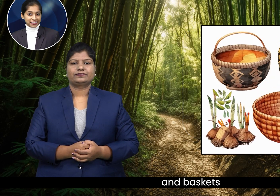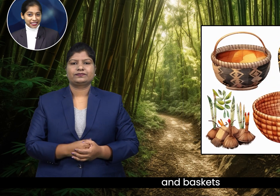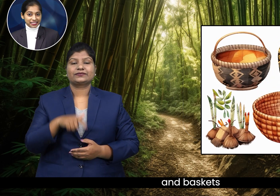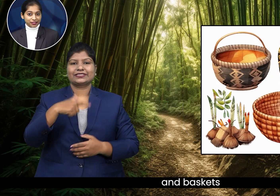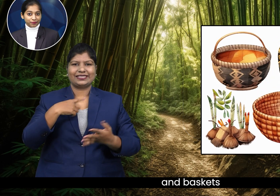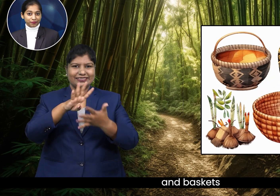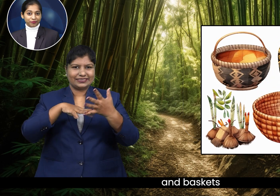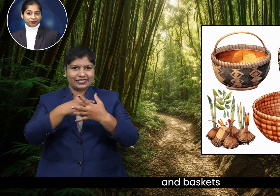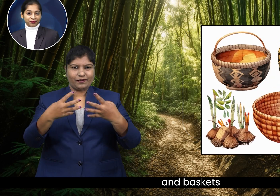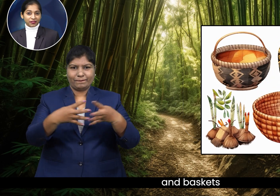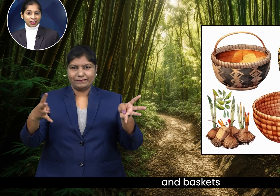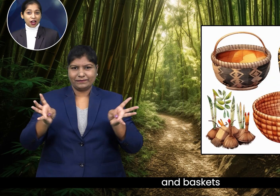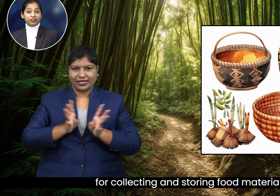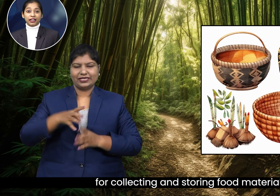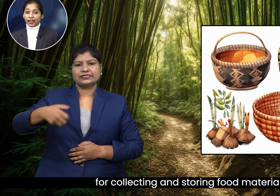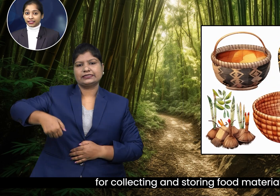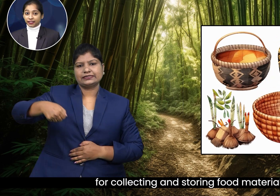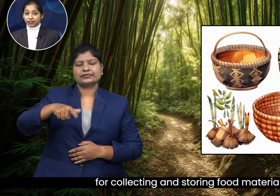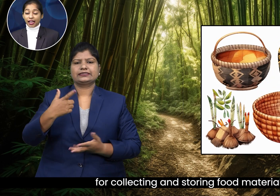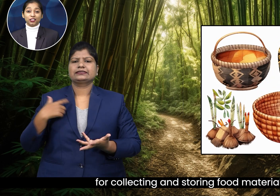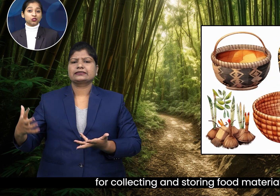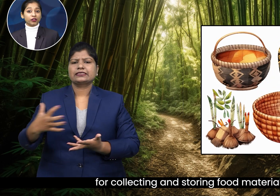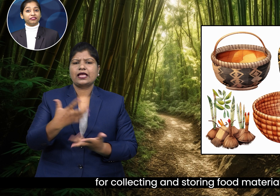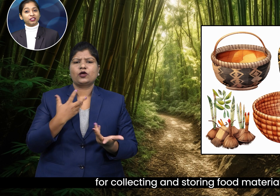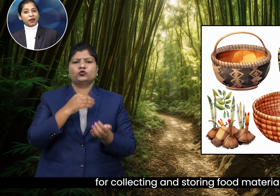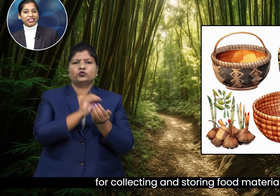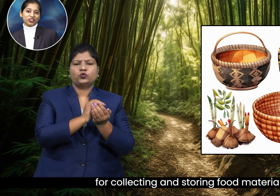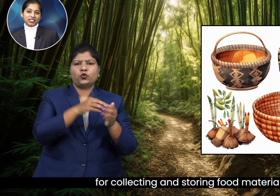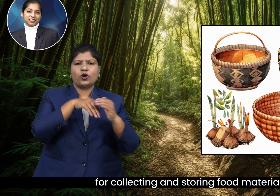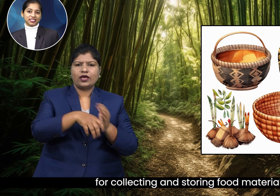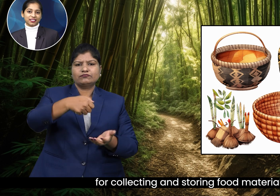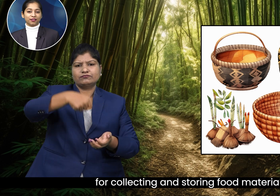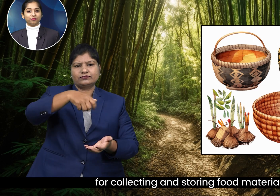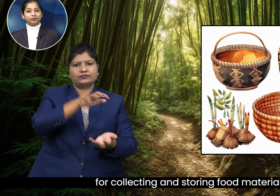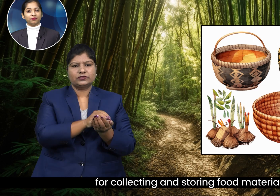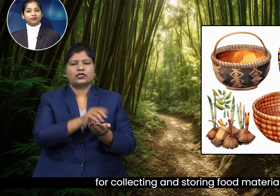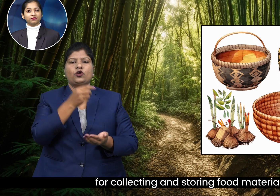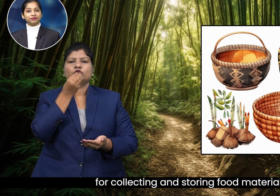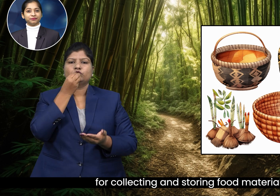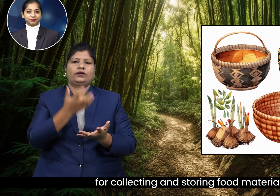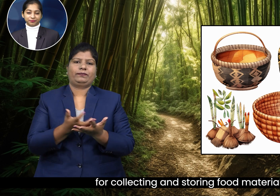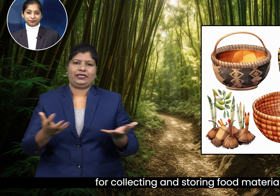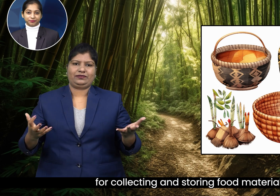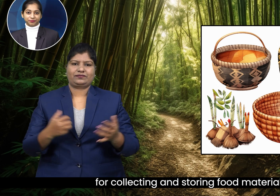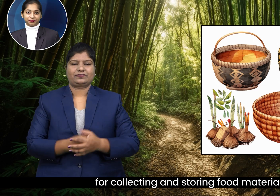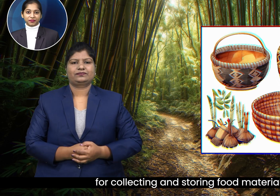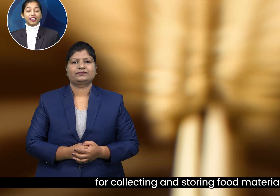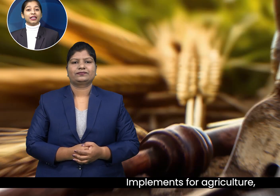And baskets for collecting and storing food materials.